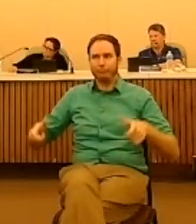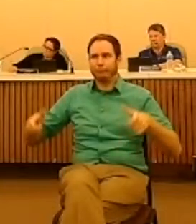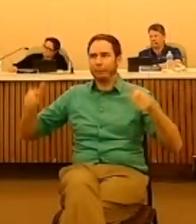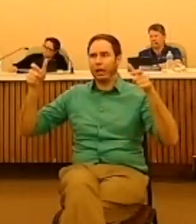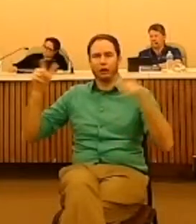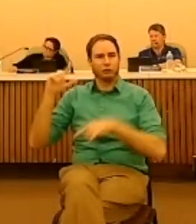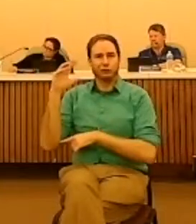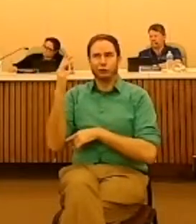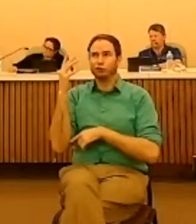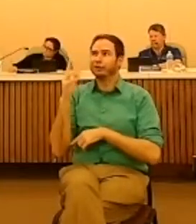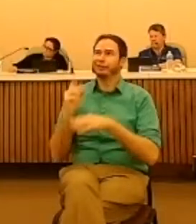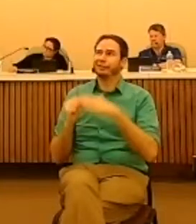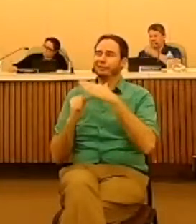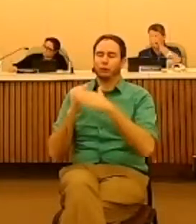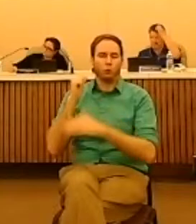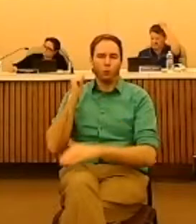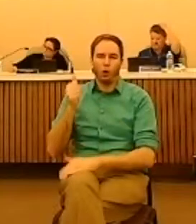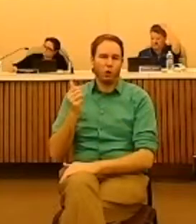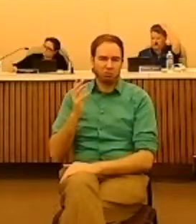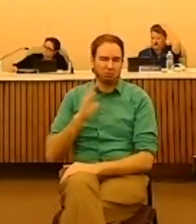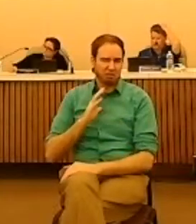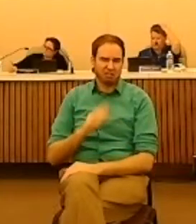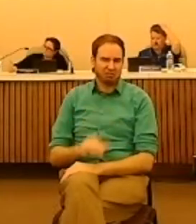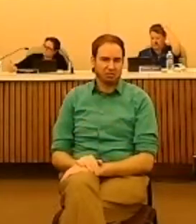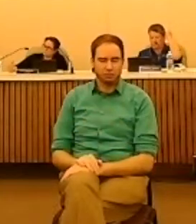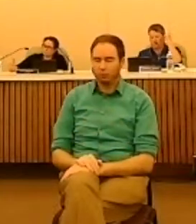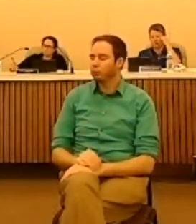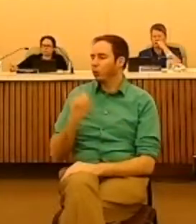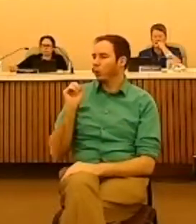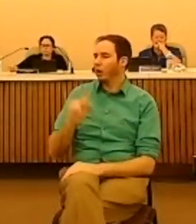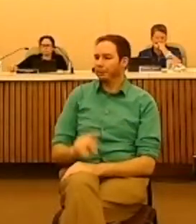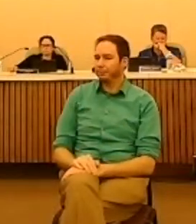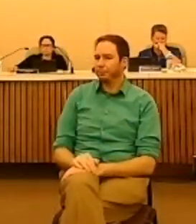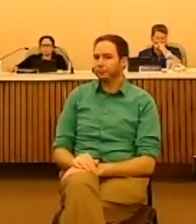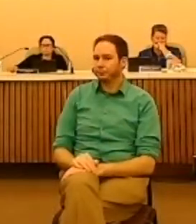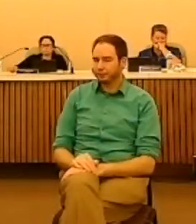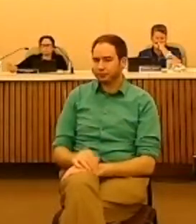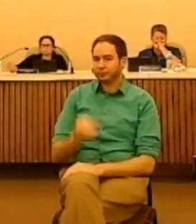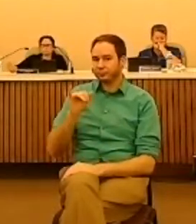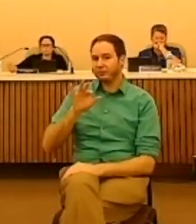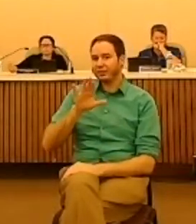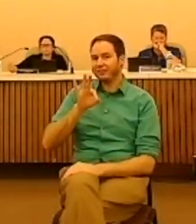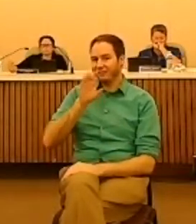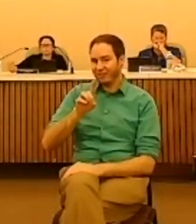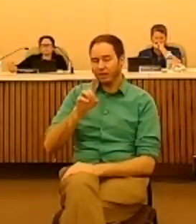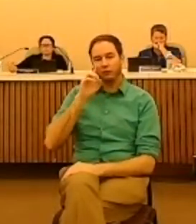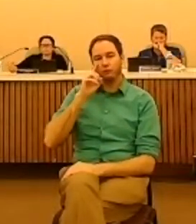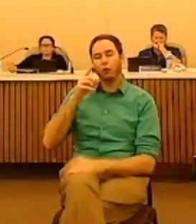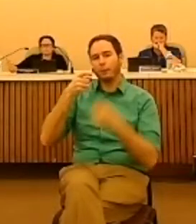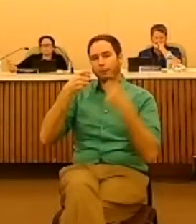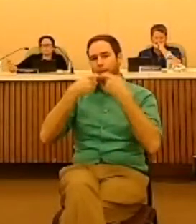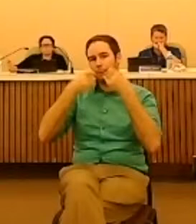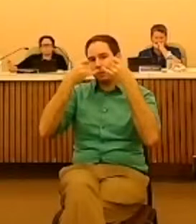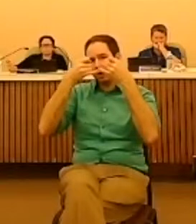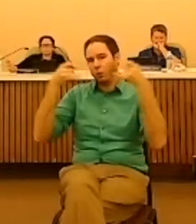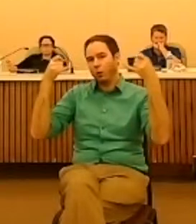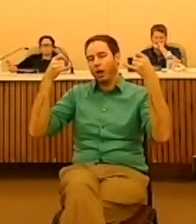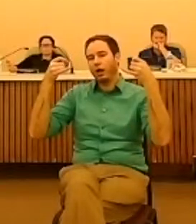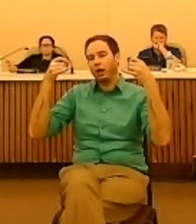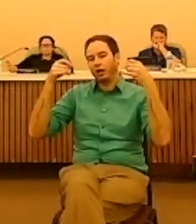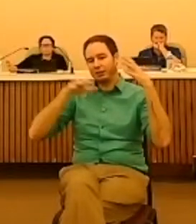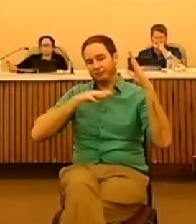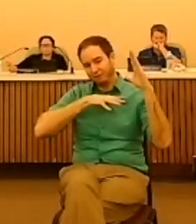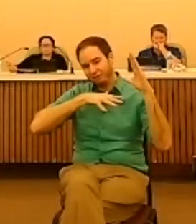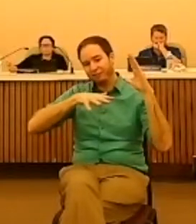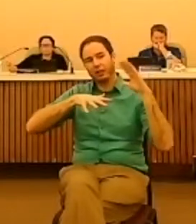trees can reach them. So. All right. Well, all that field between the power wires and the back of the houses